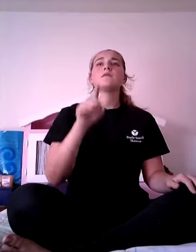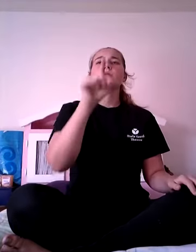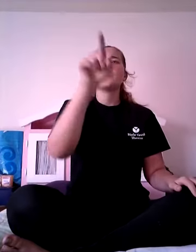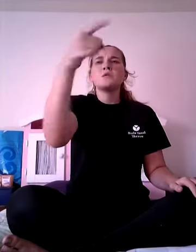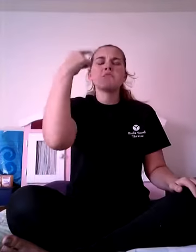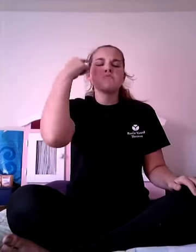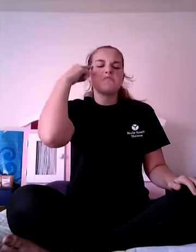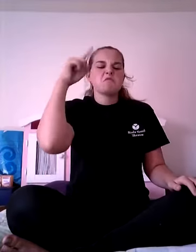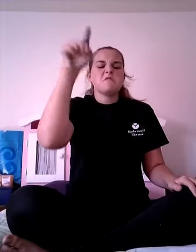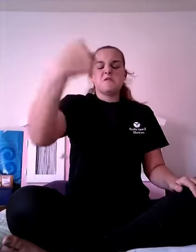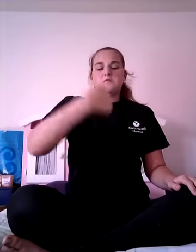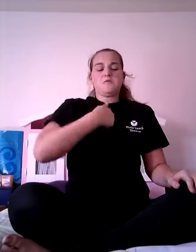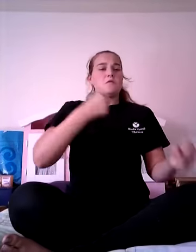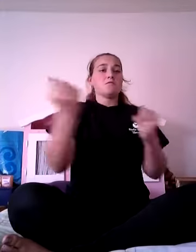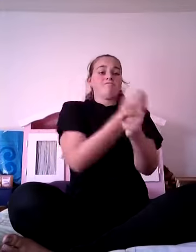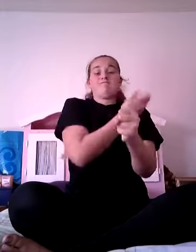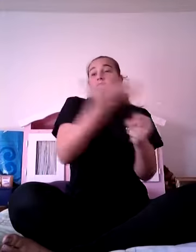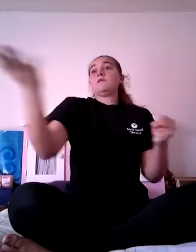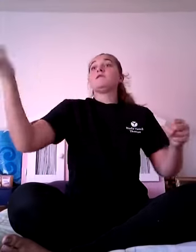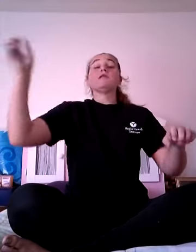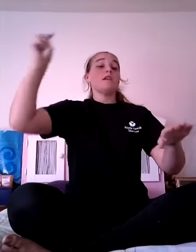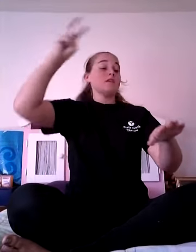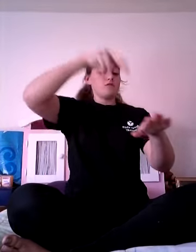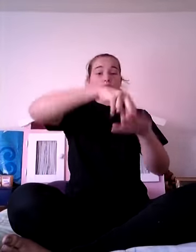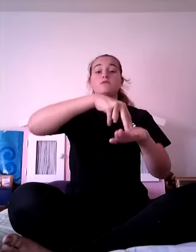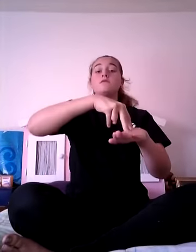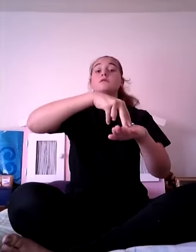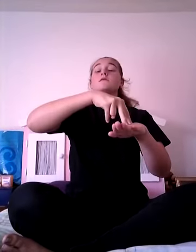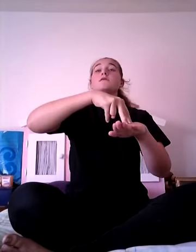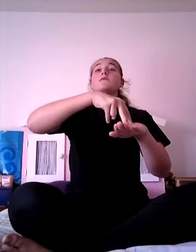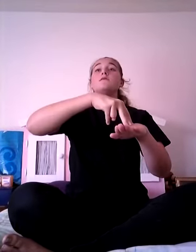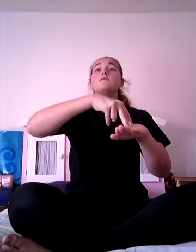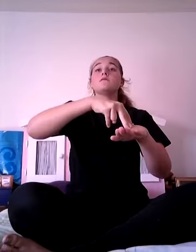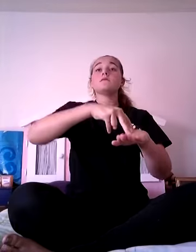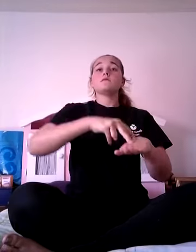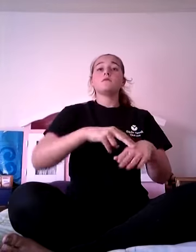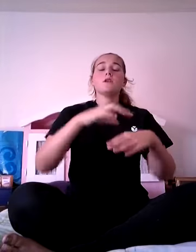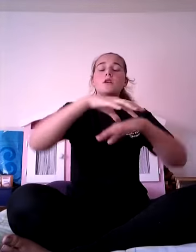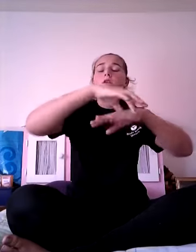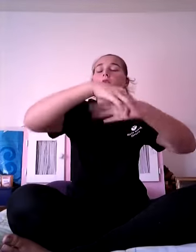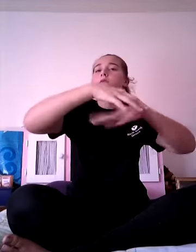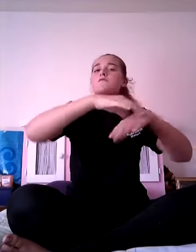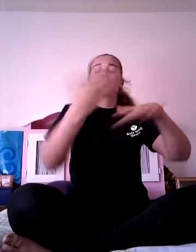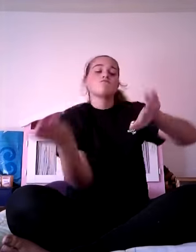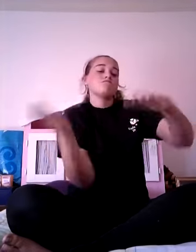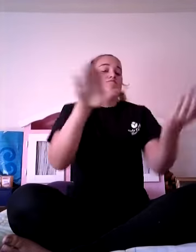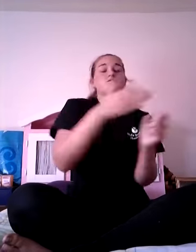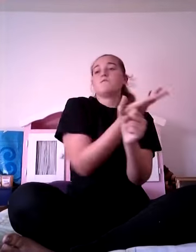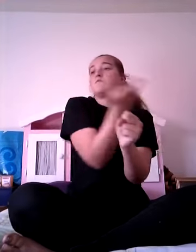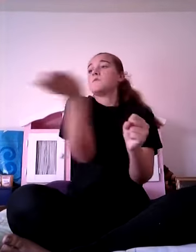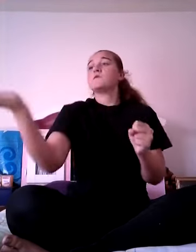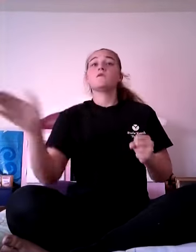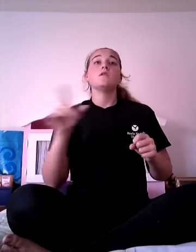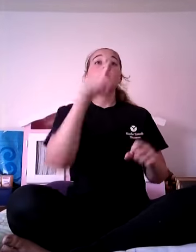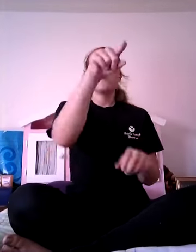You think you own whatever land you land on. The earth is just a dead thing